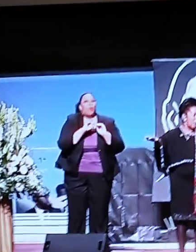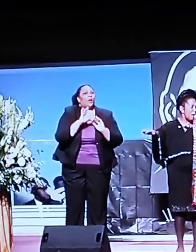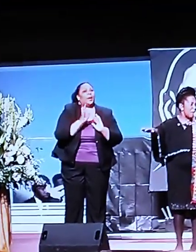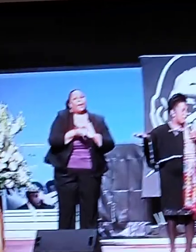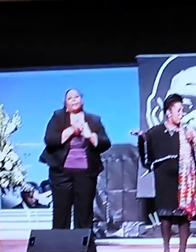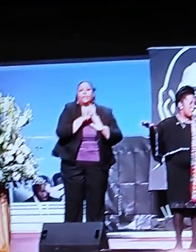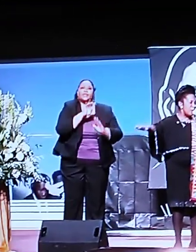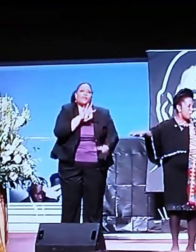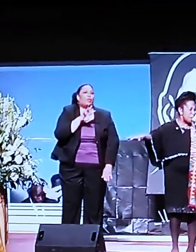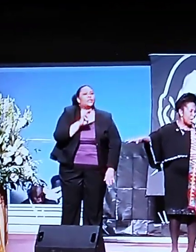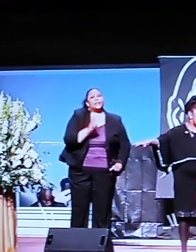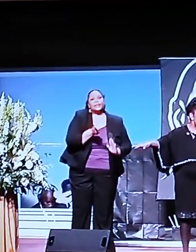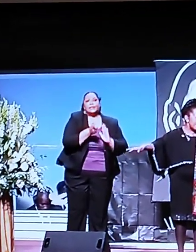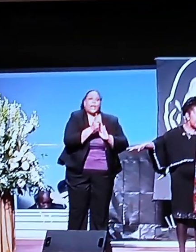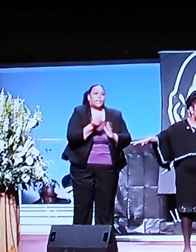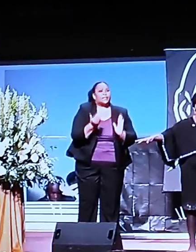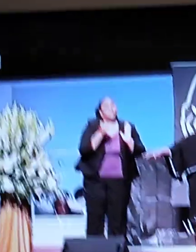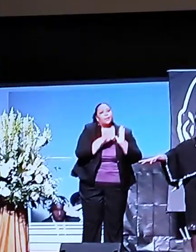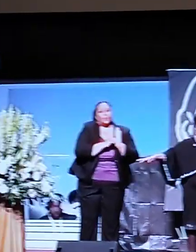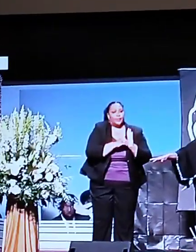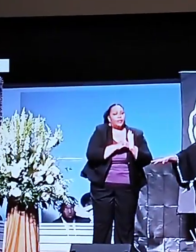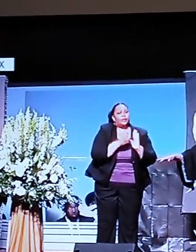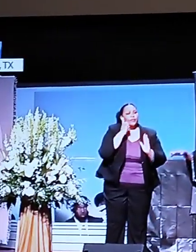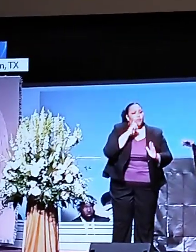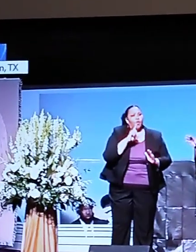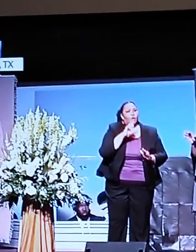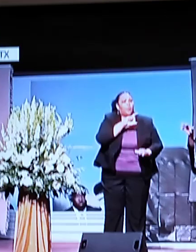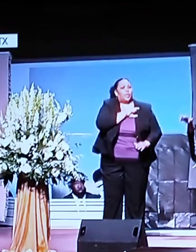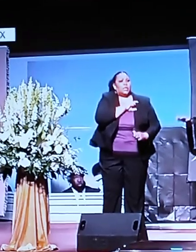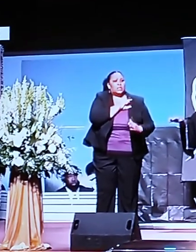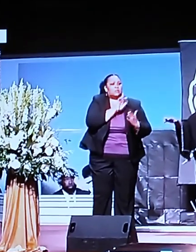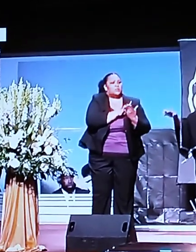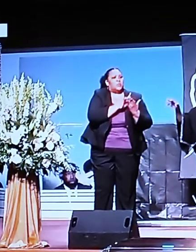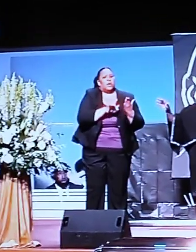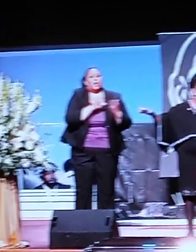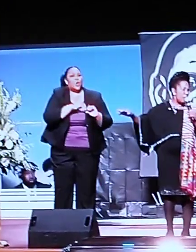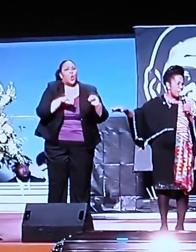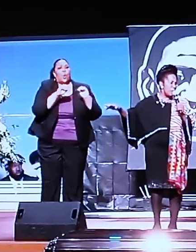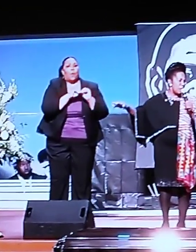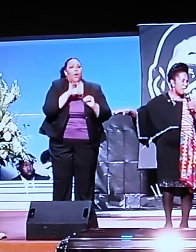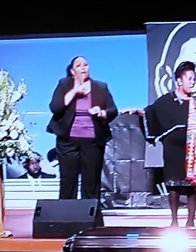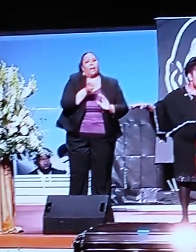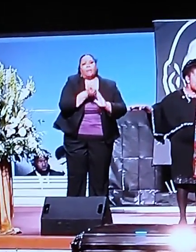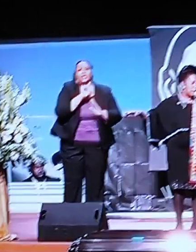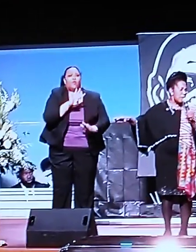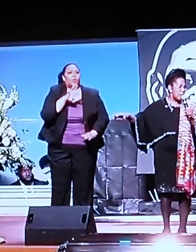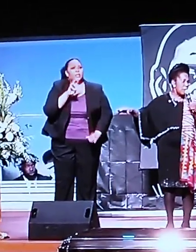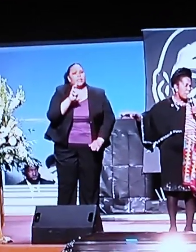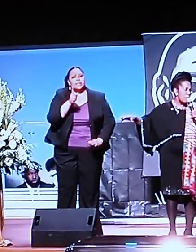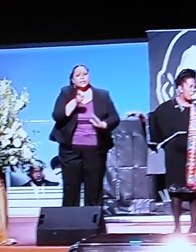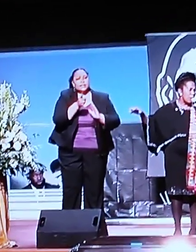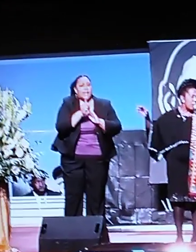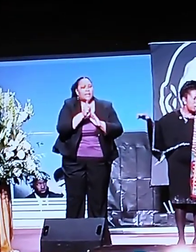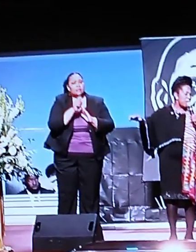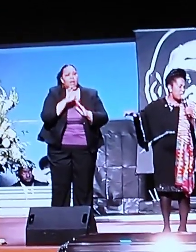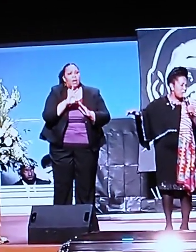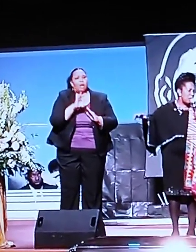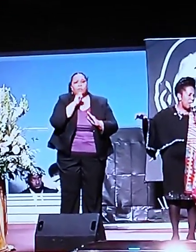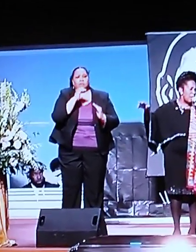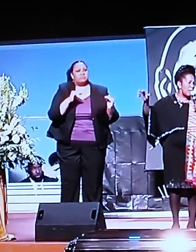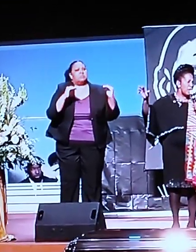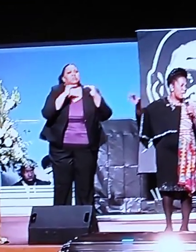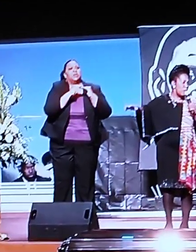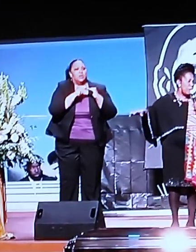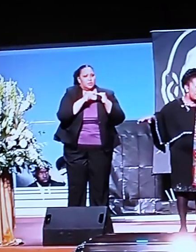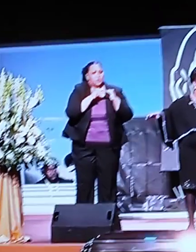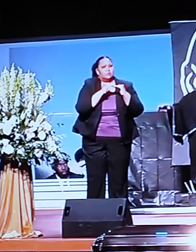46 seconds of police brutality. There will be no more eight minutes and 46 seconds of injustice